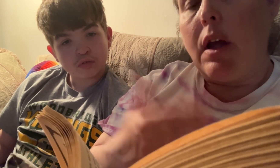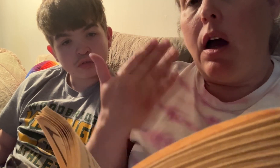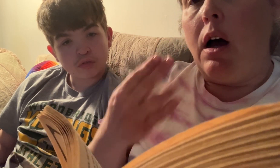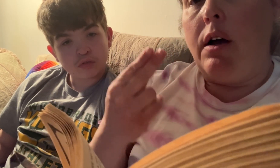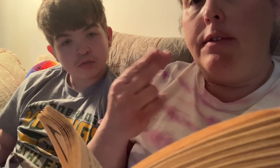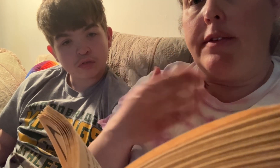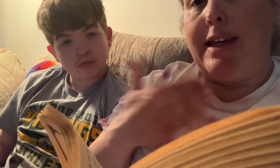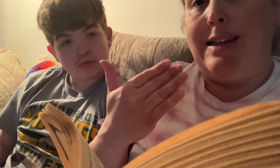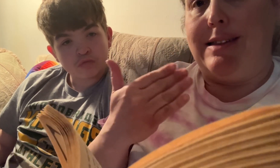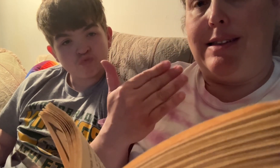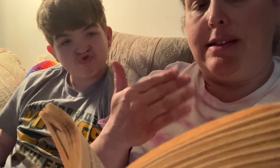of it.